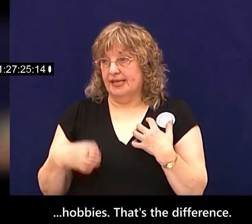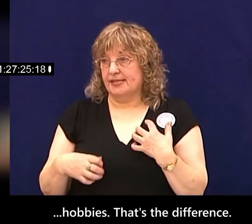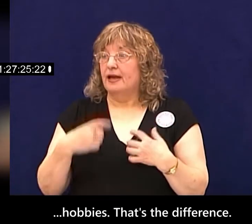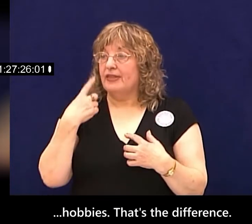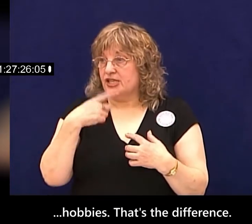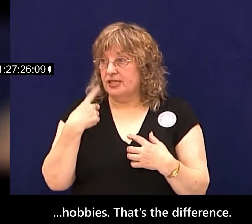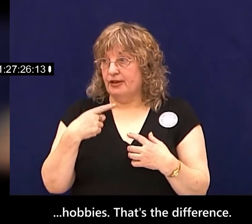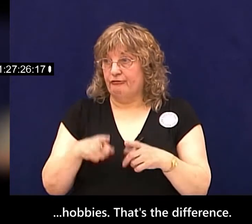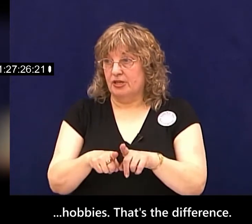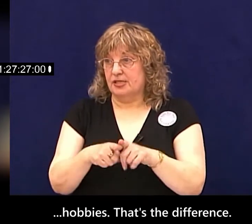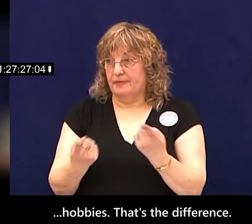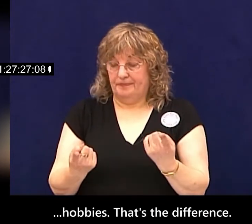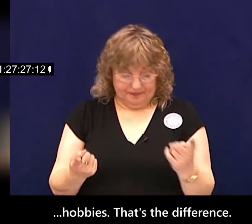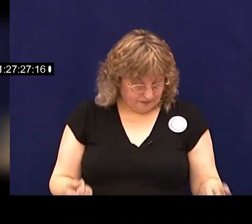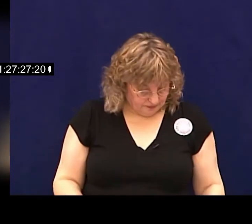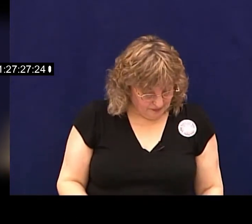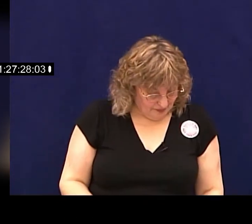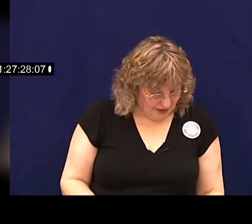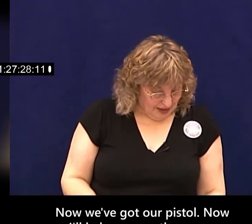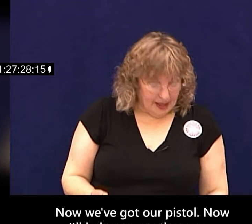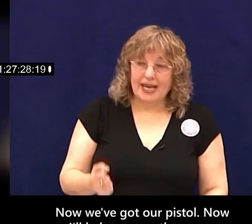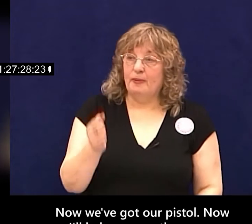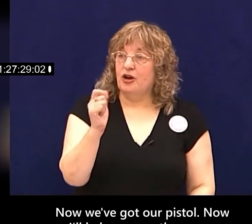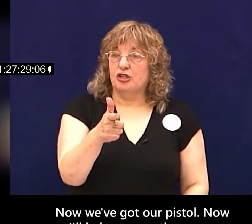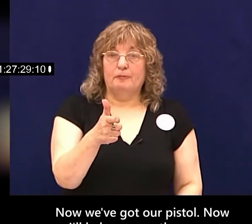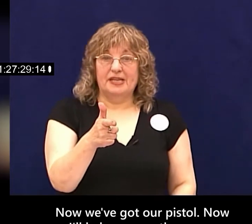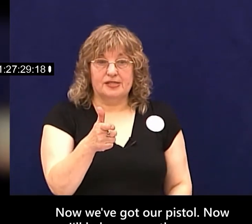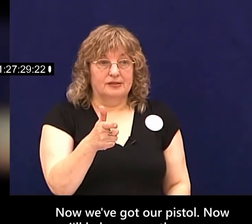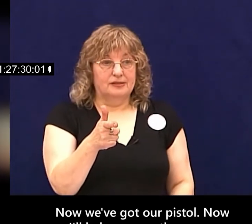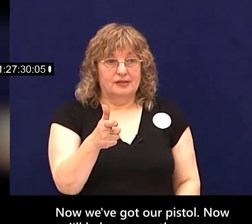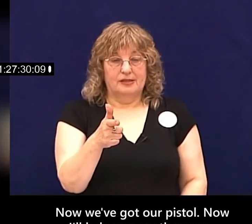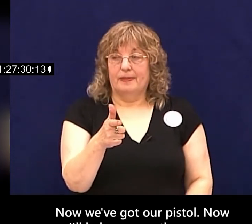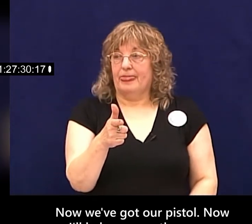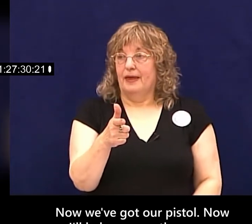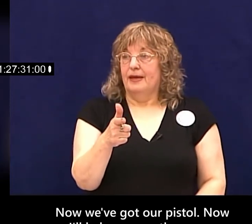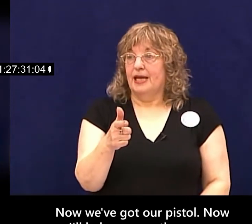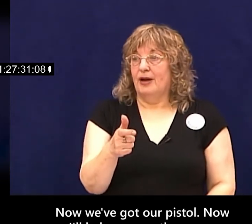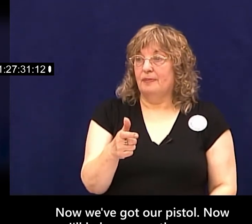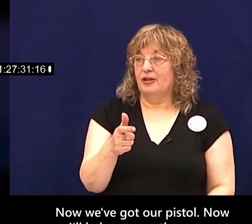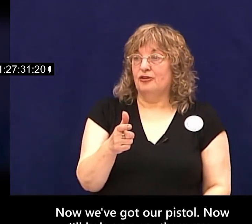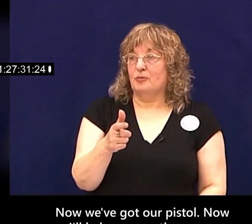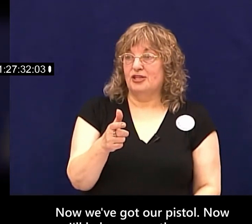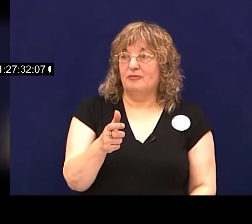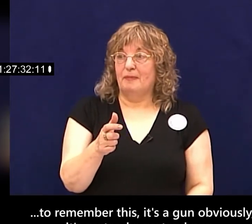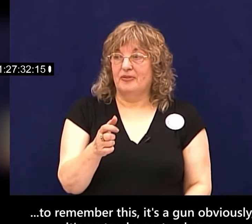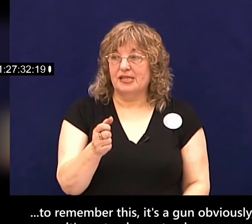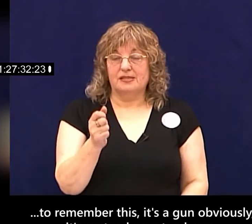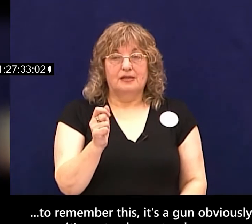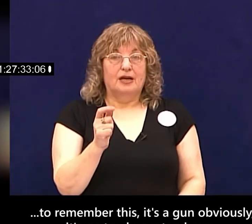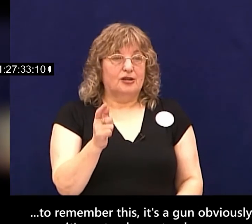hobbies. That's the difference. Now we've got our pistol. Now, help you another way to remember this. It's